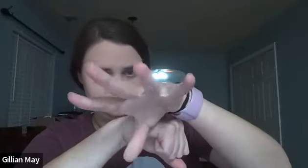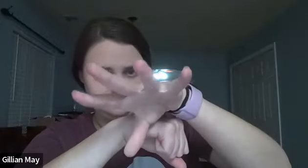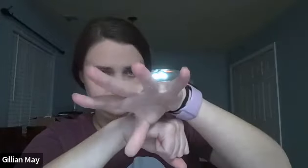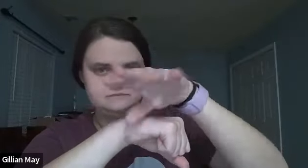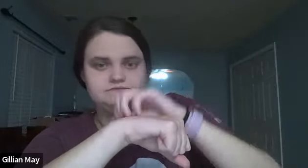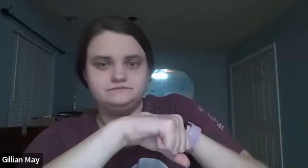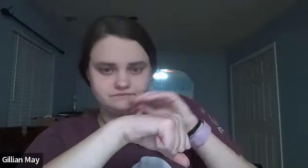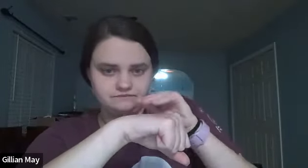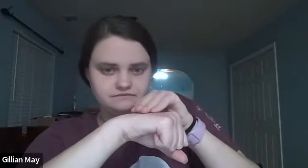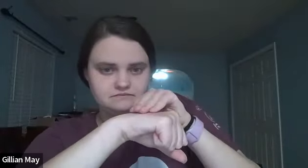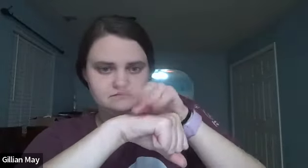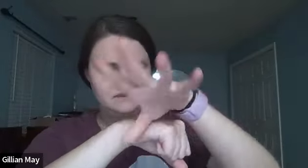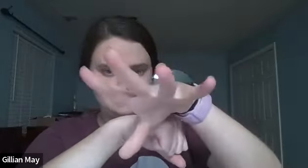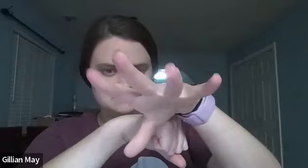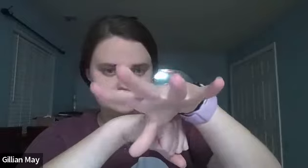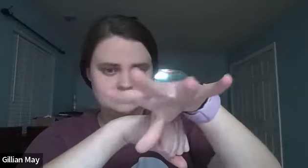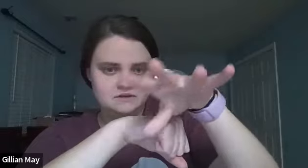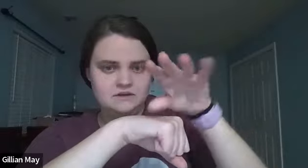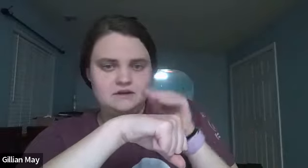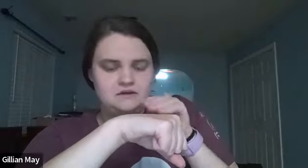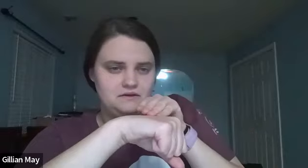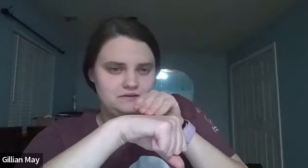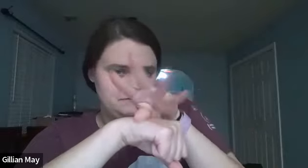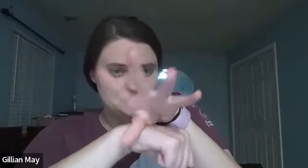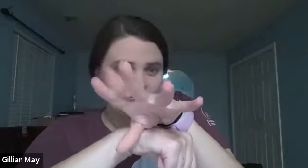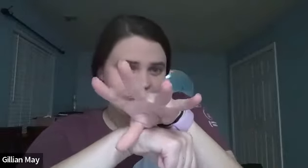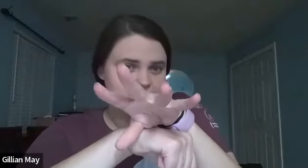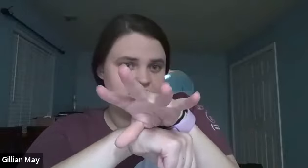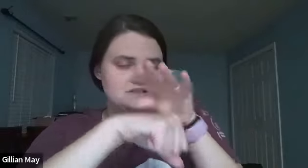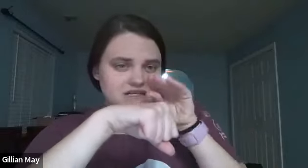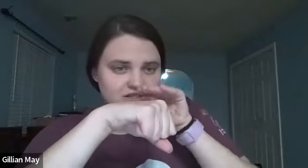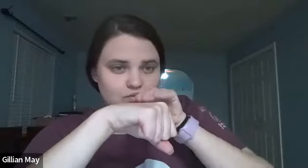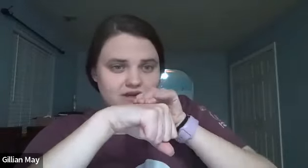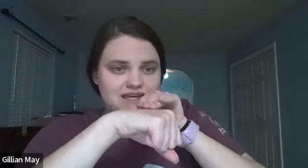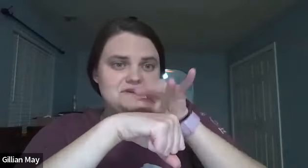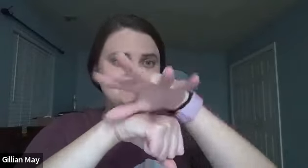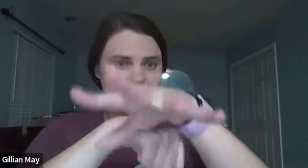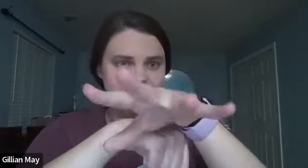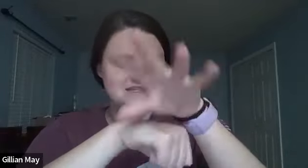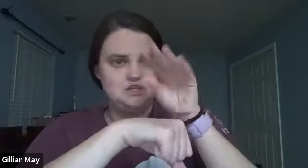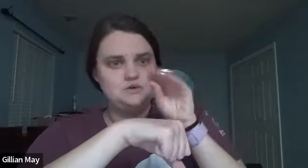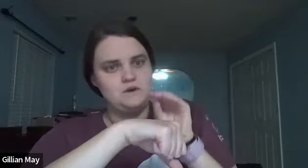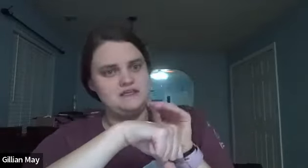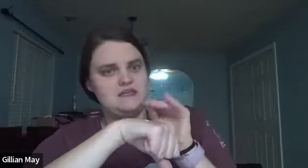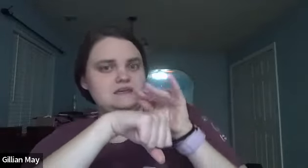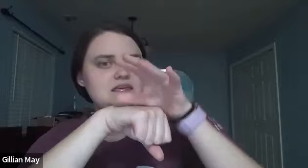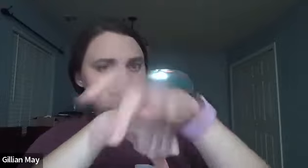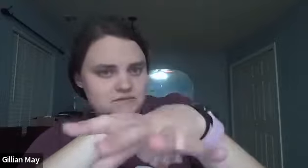Counsel. Counsel. The visual I have here is that you are giving advice, like you are giving